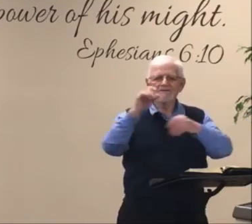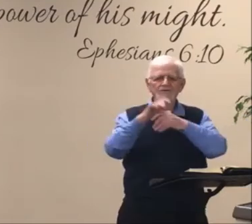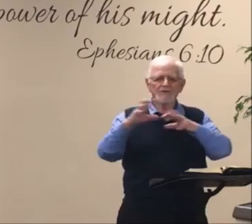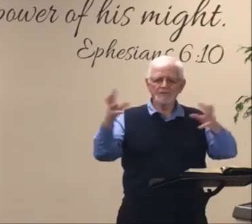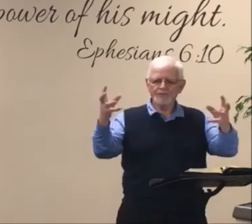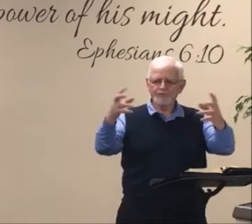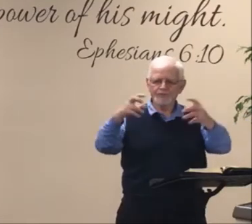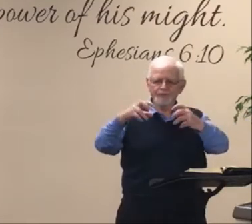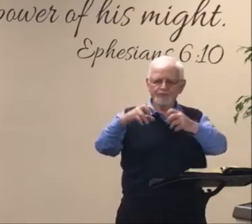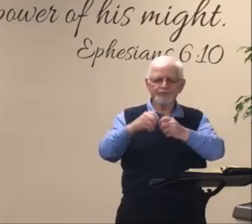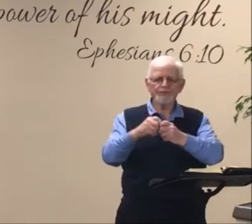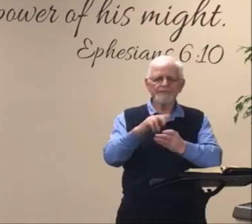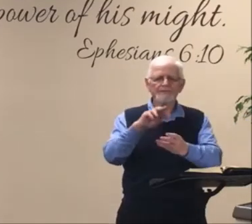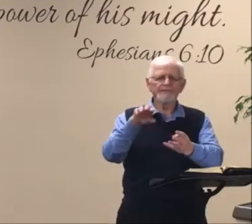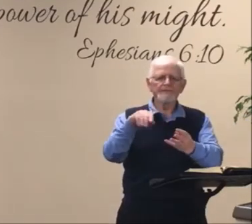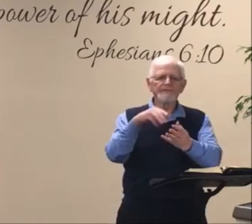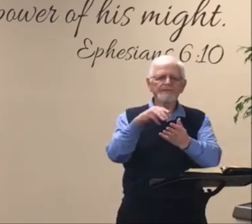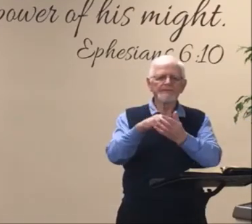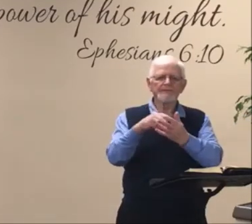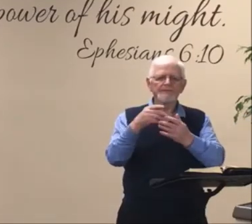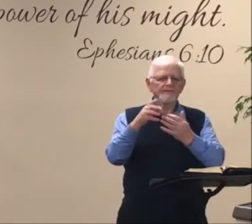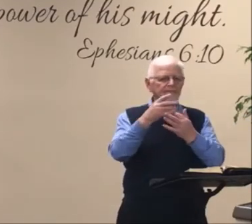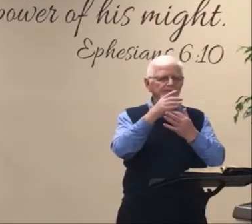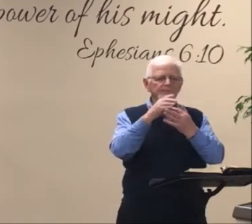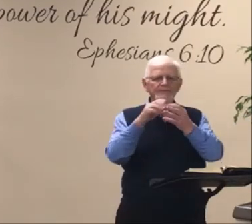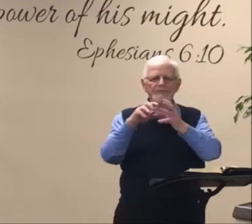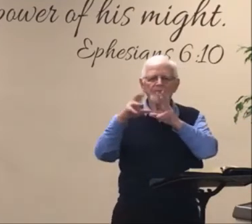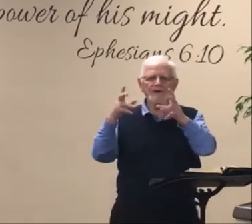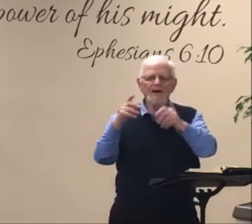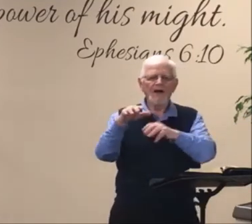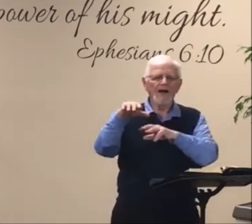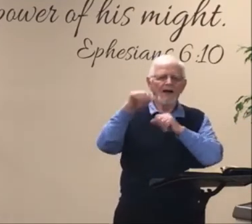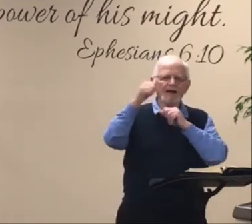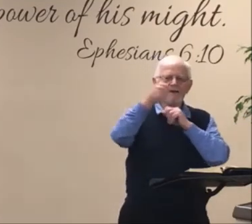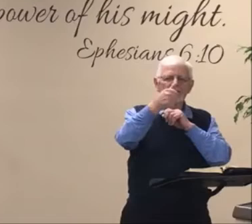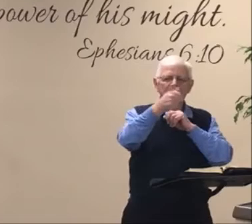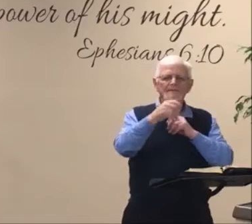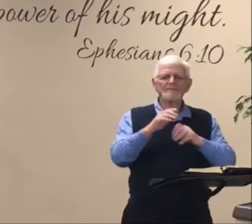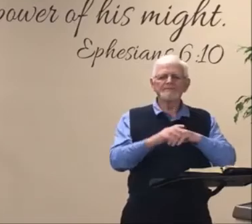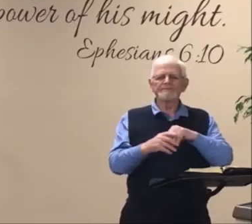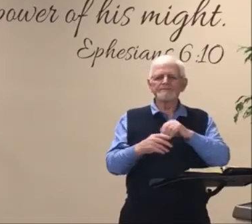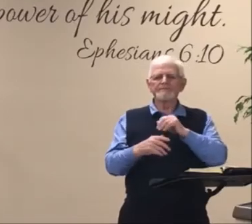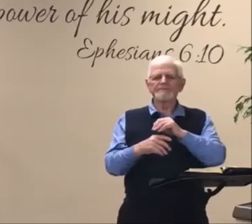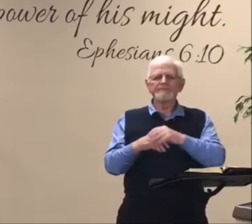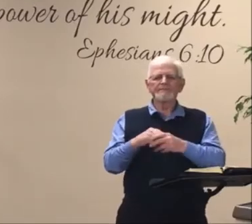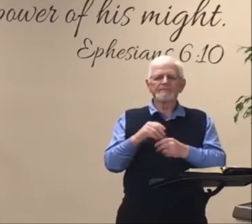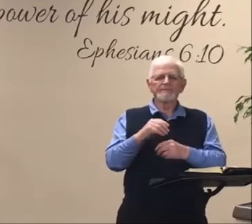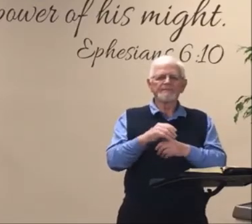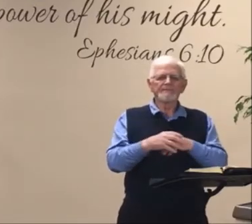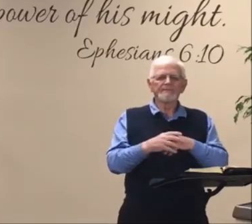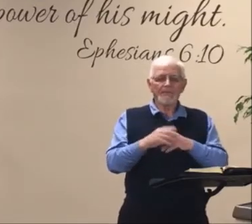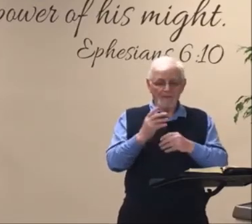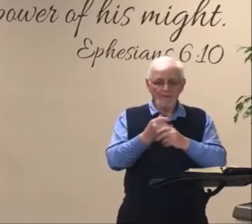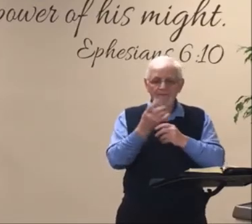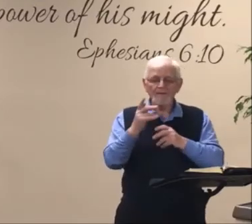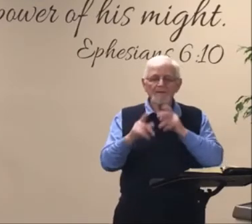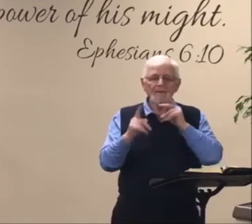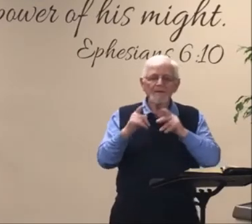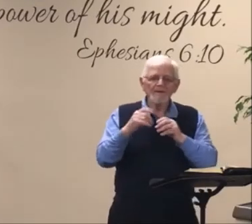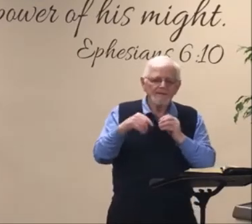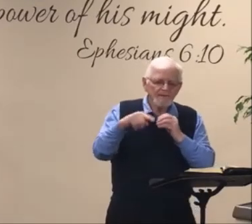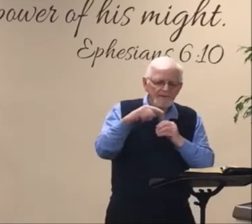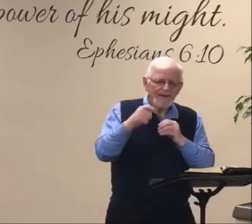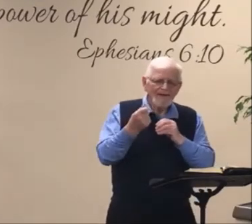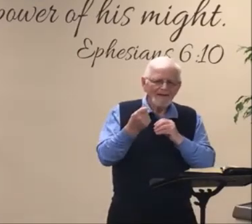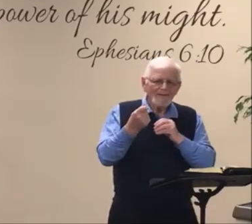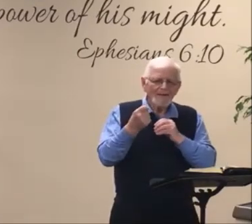don't have to intermingle too much, they can leave on their own, and that's comforting. Some people like to be just surrounded with a little bit of